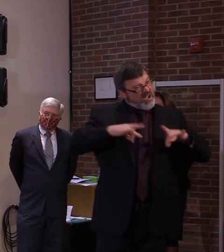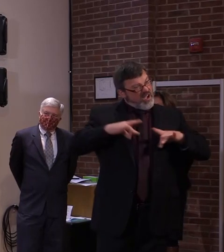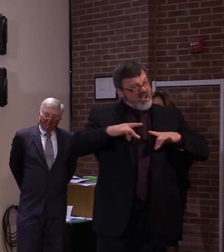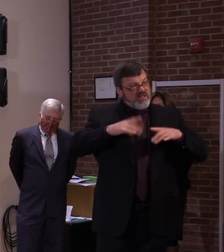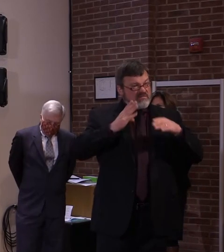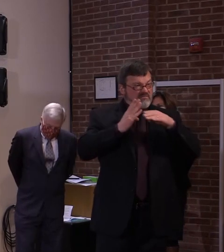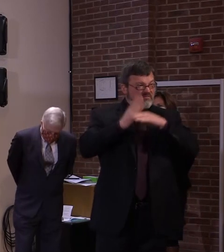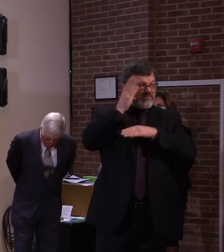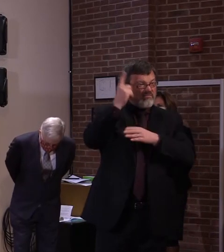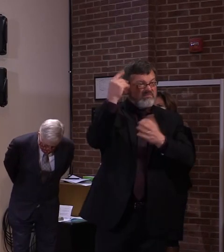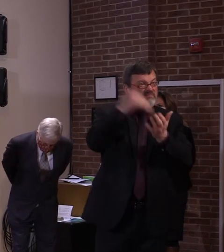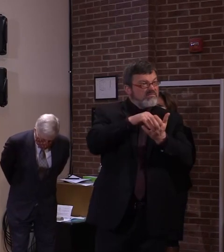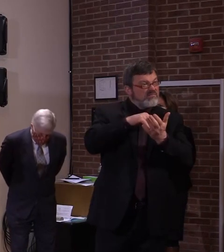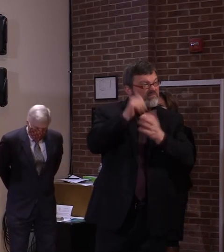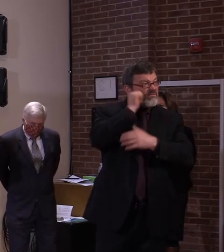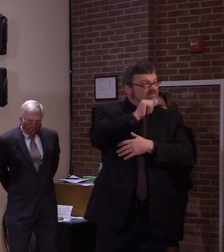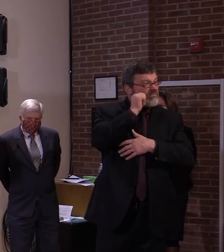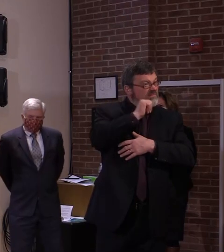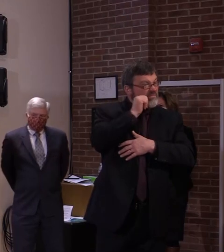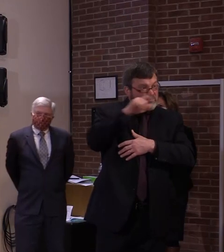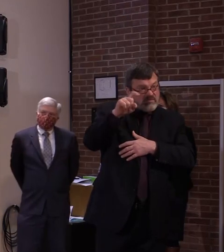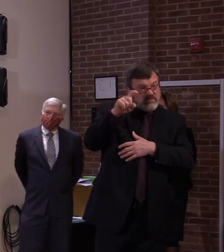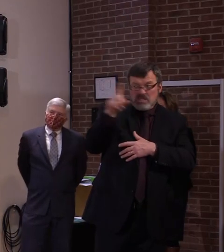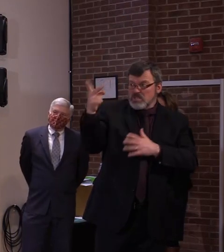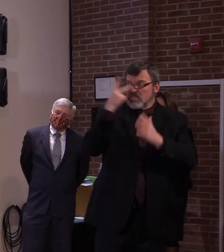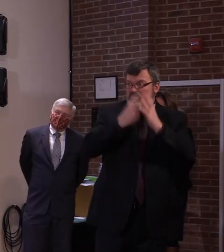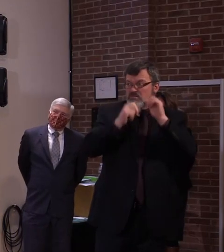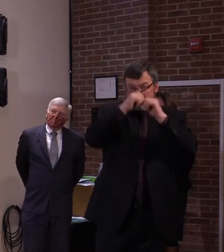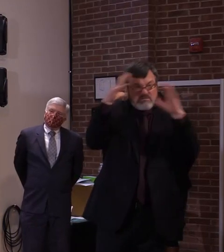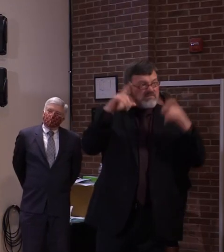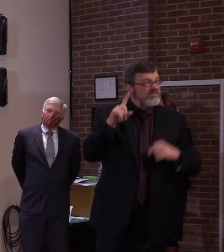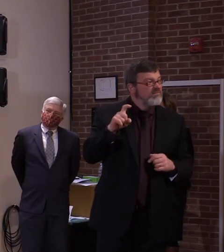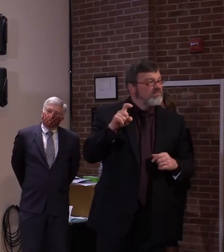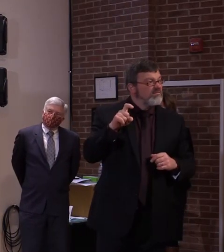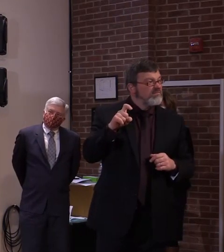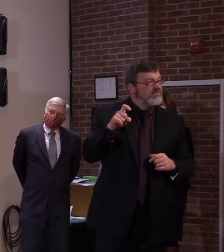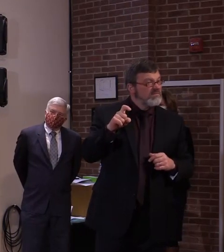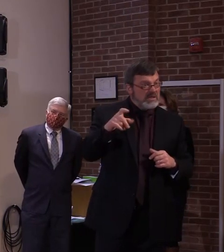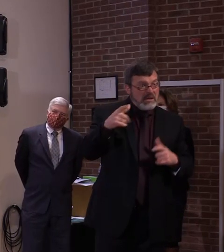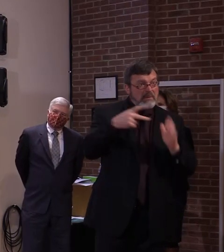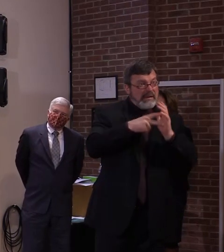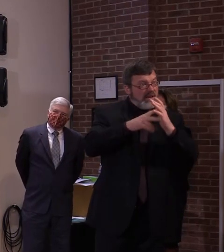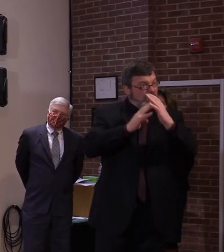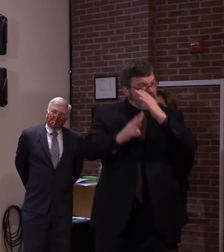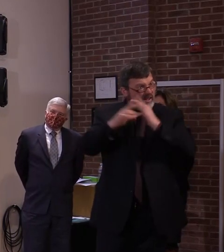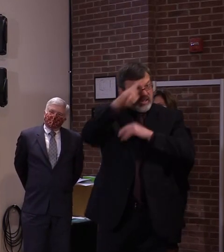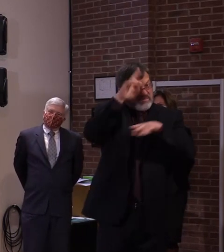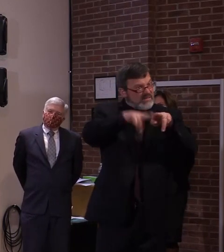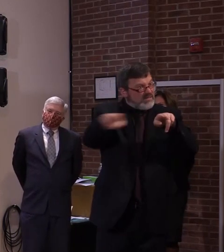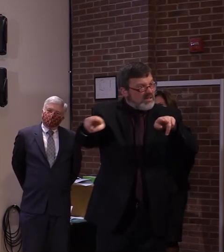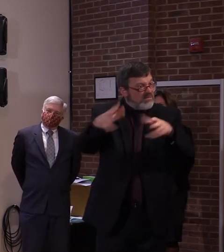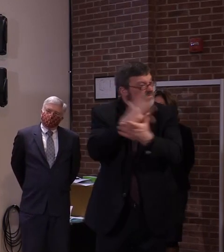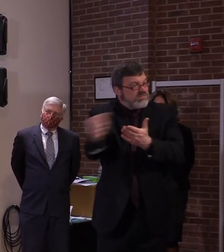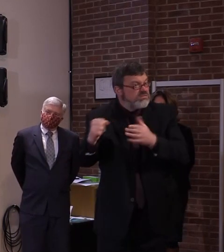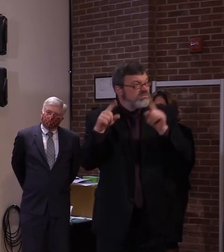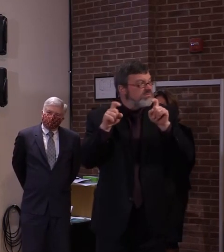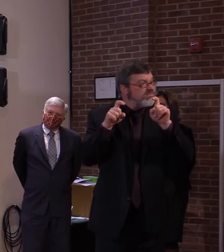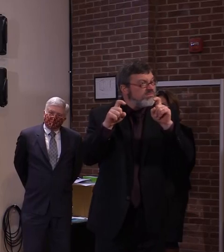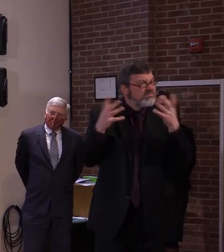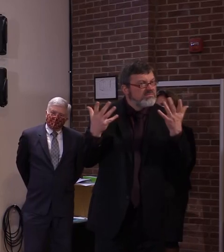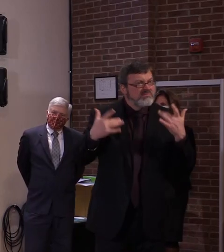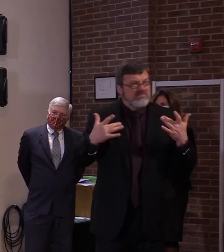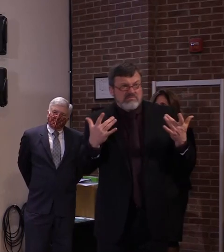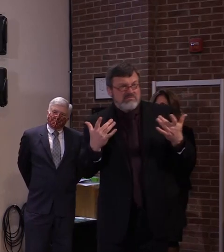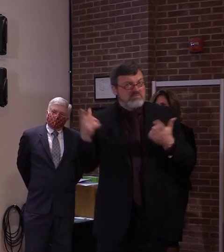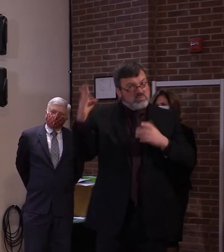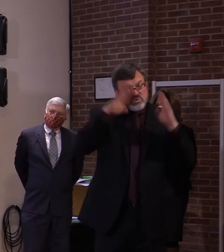prepared, but I think it depends on the intensity of the storm, right? How severe the